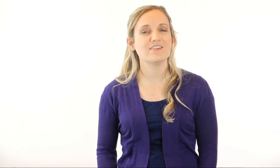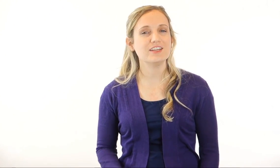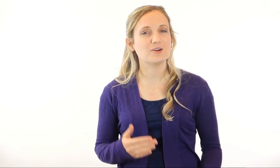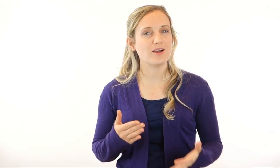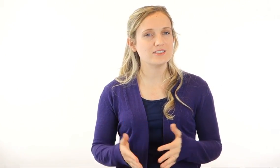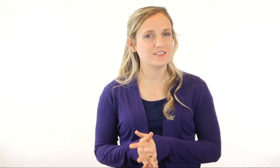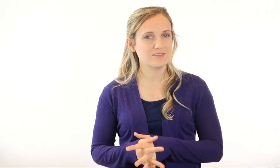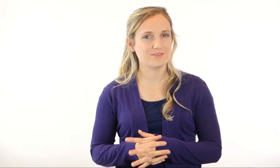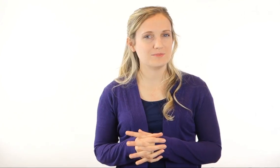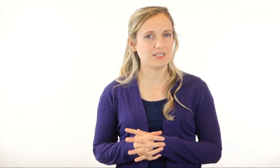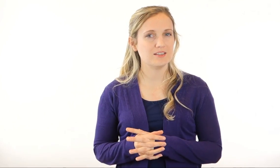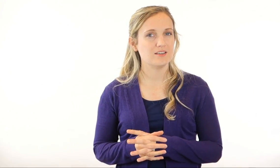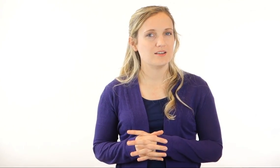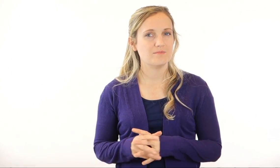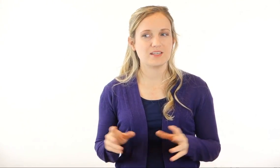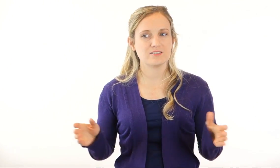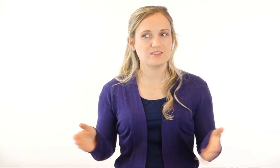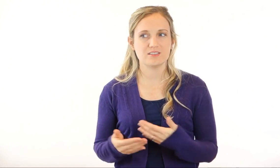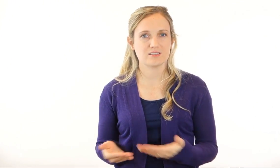any questions for me, make sure to just